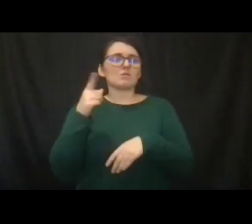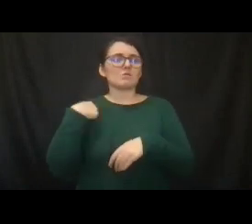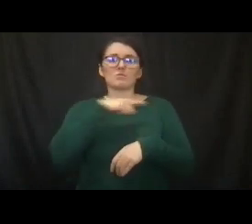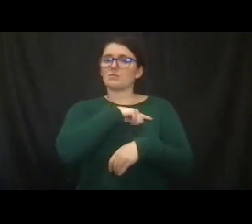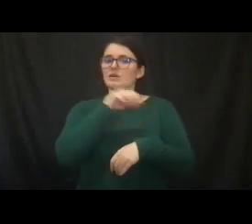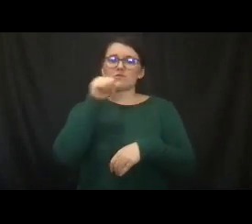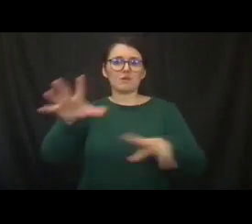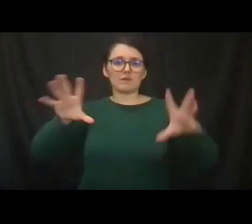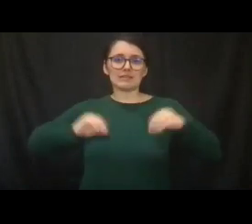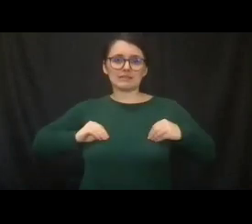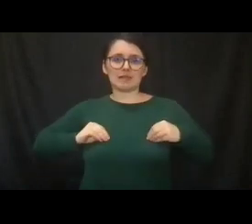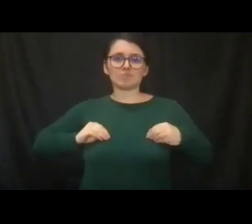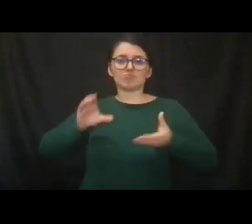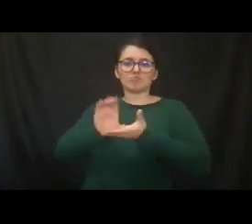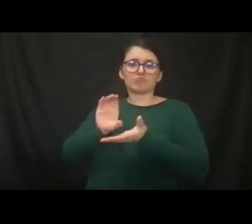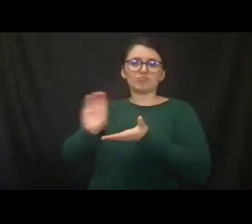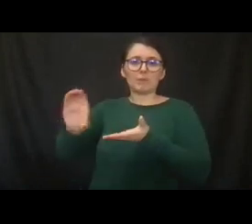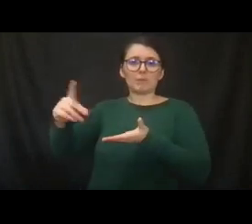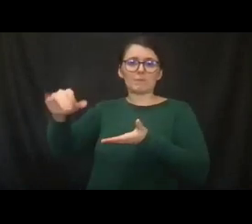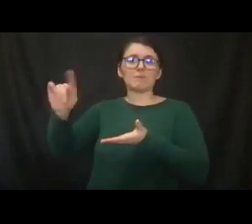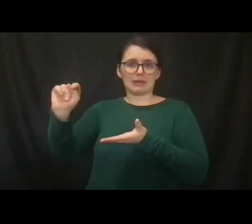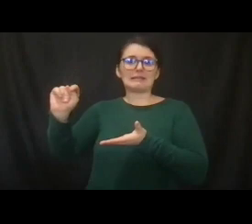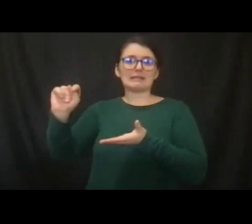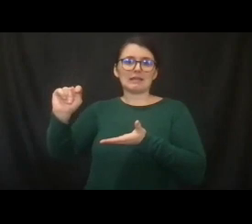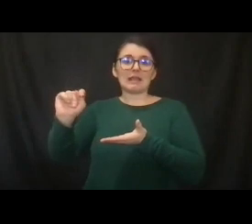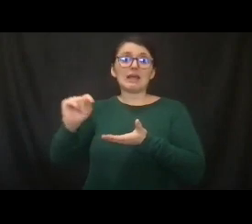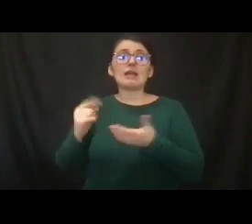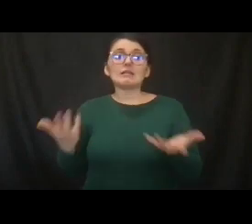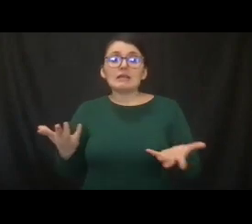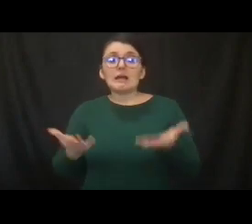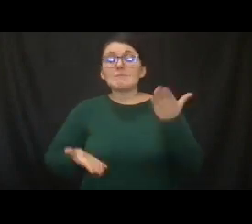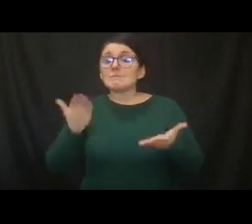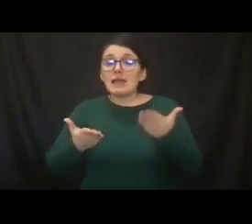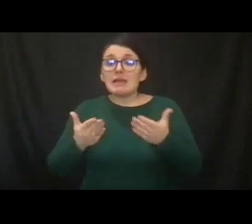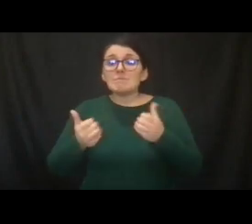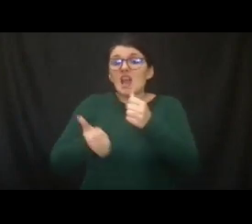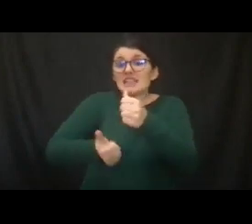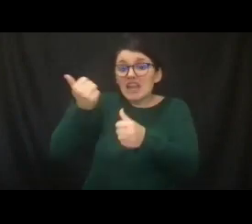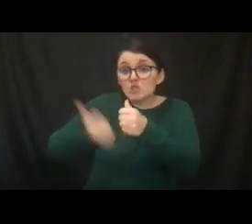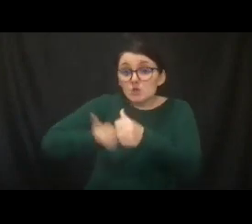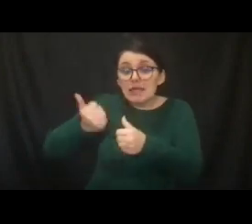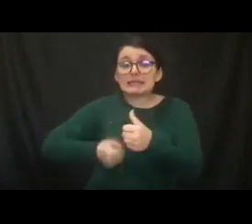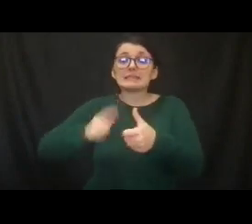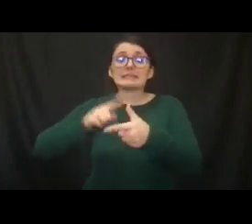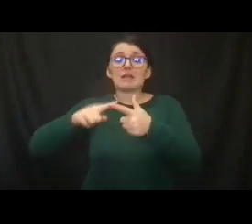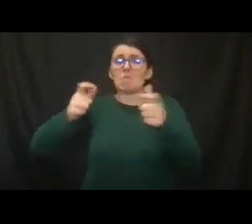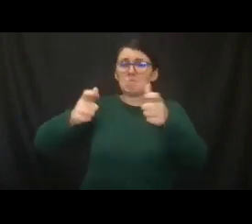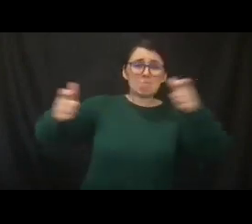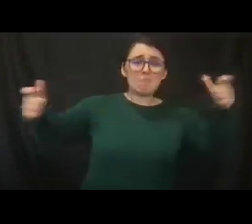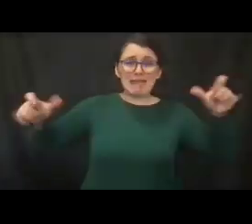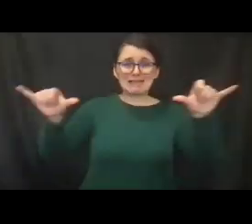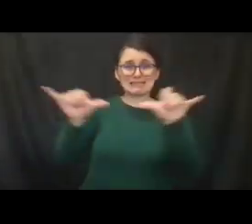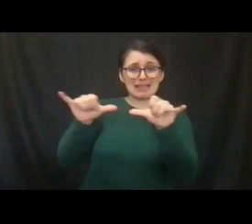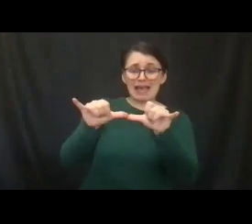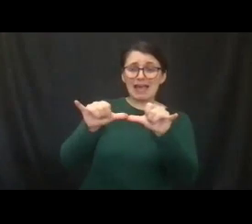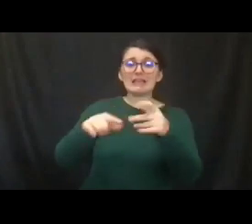pit. Because these items are either potentially harmful, too big, could